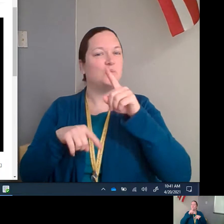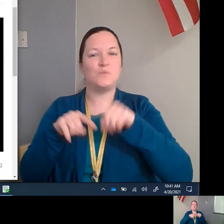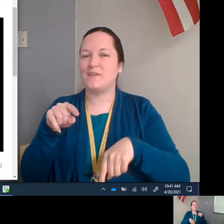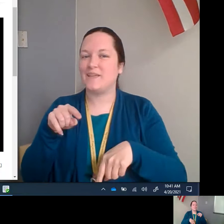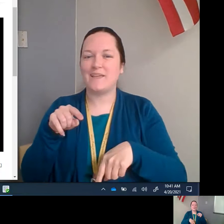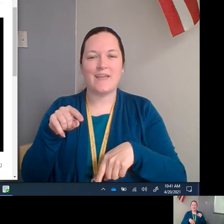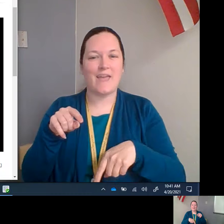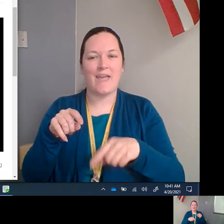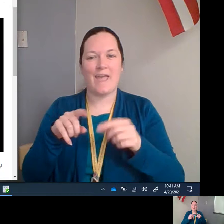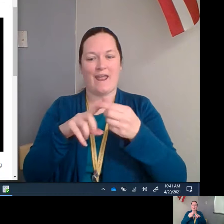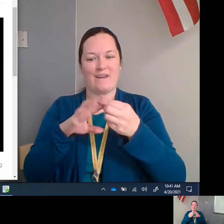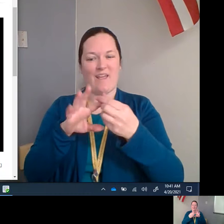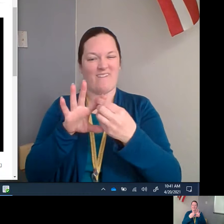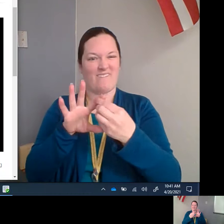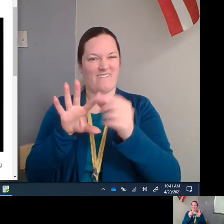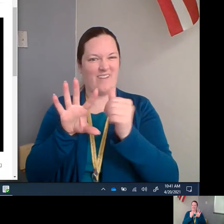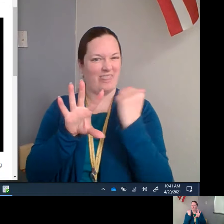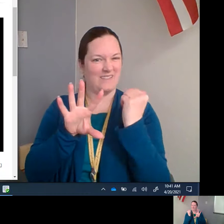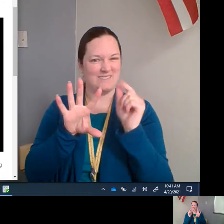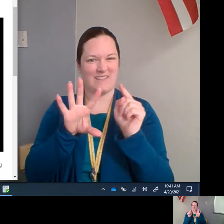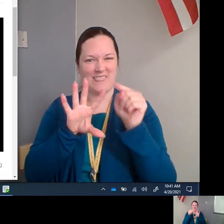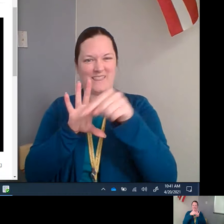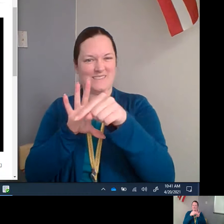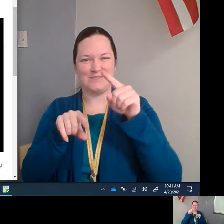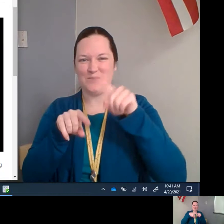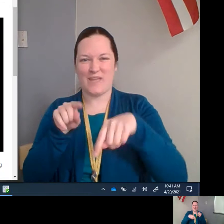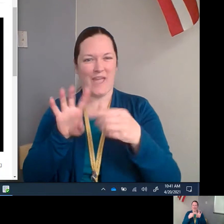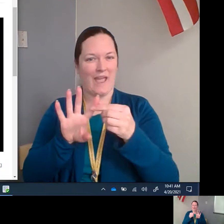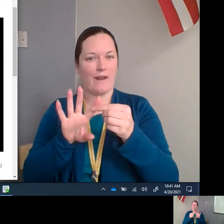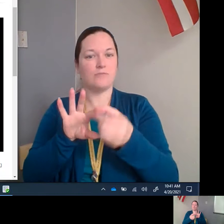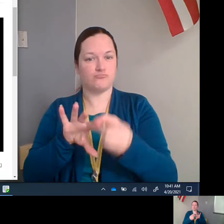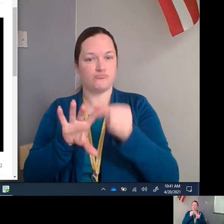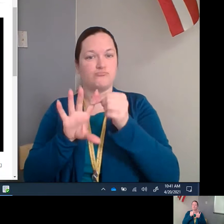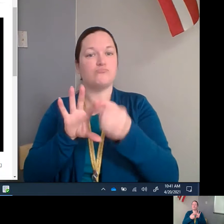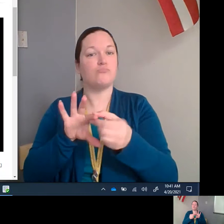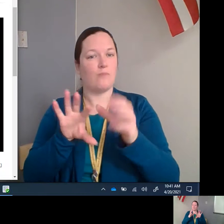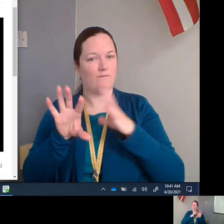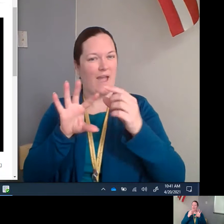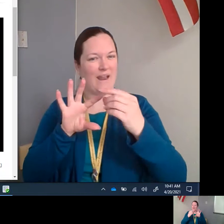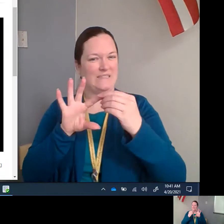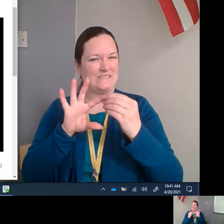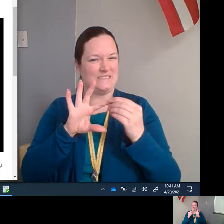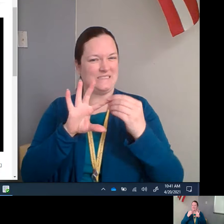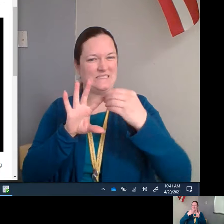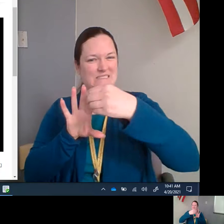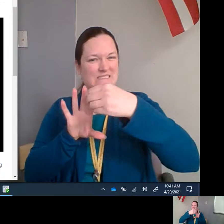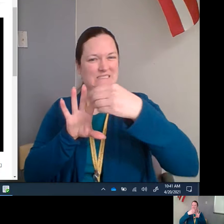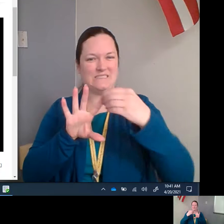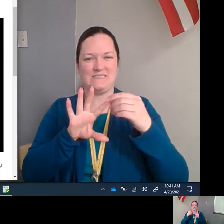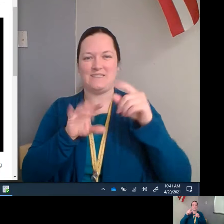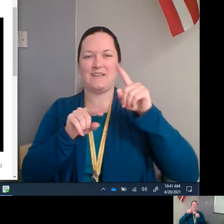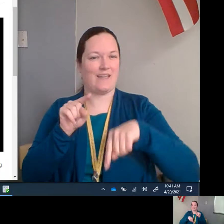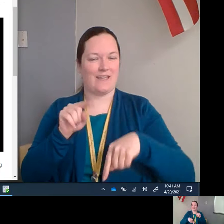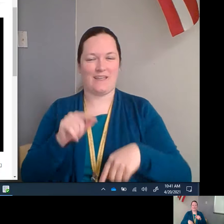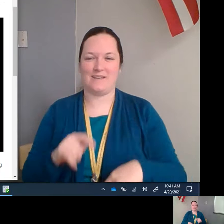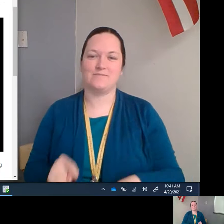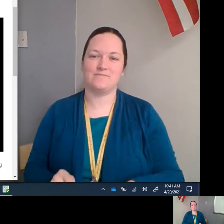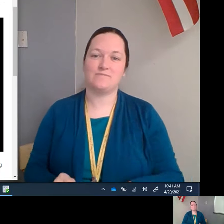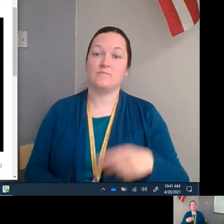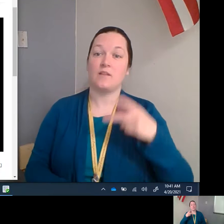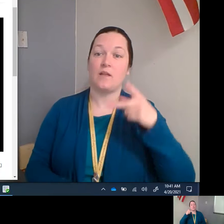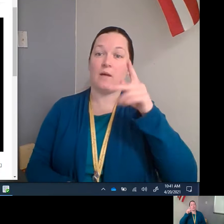move, hopefully you can't move your finger in either direction using a hinge joint. And then the last one we have is a pivot joint. A great example